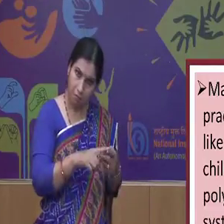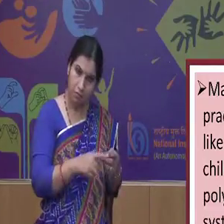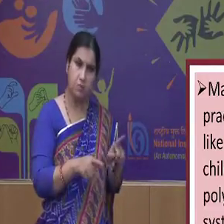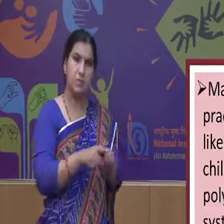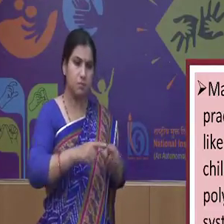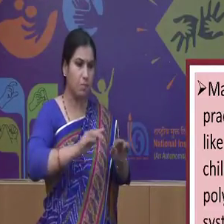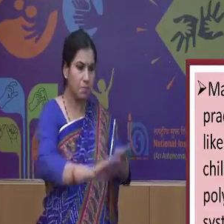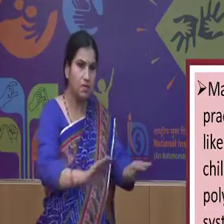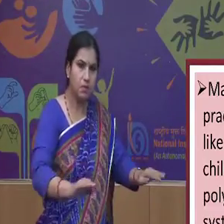child marriage,